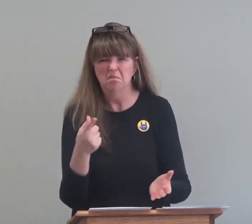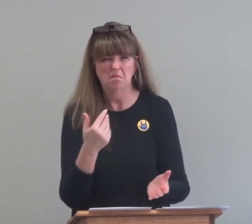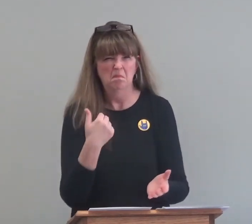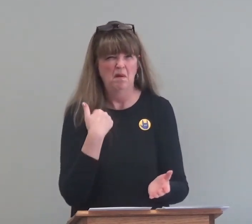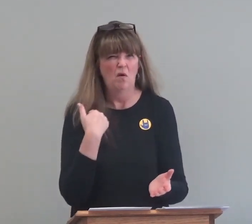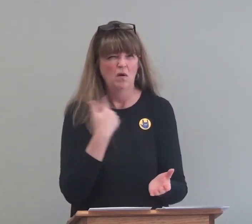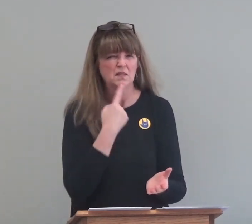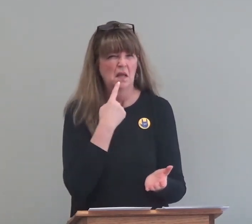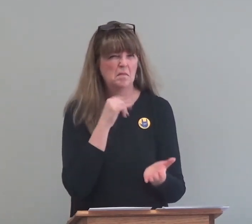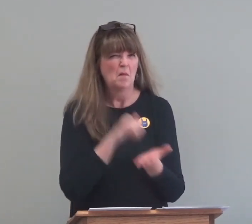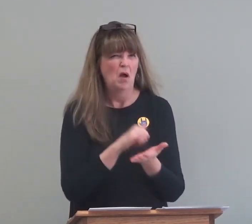the resurrection.